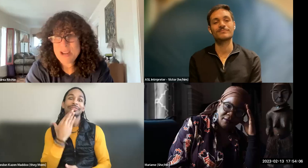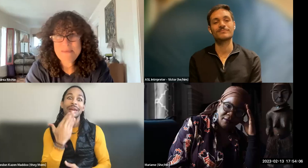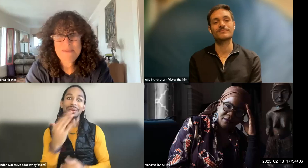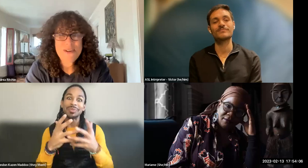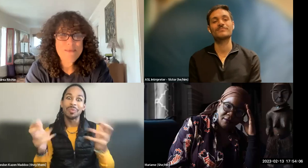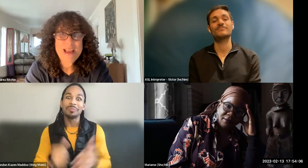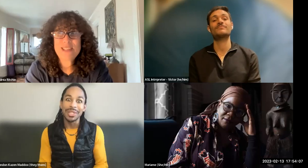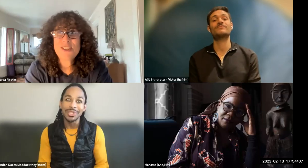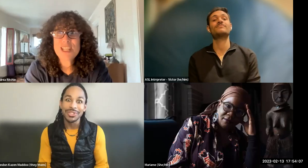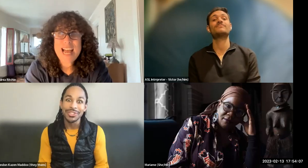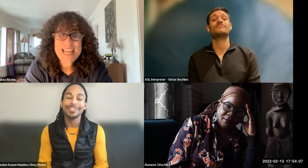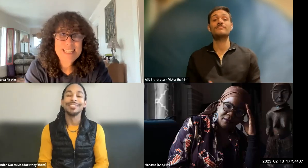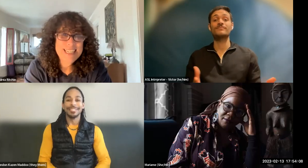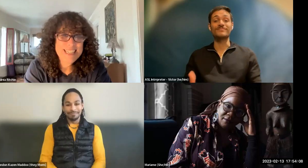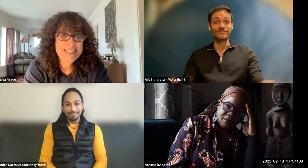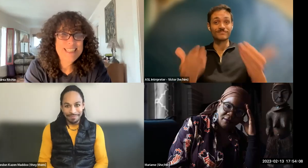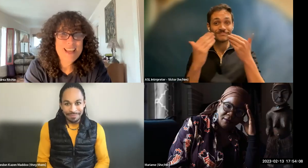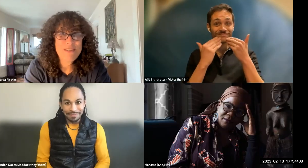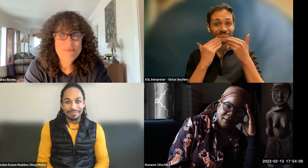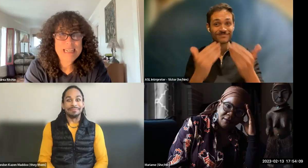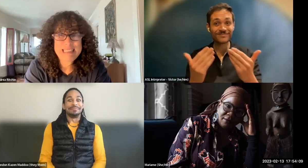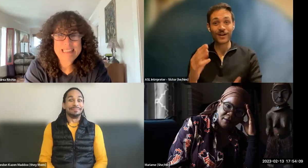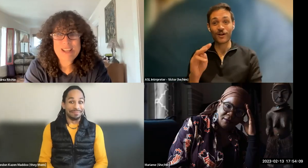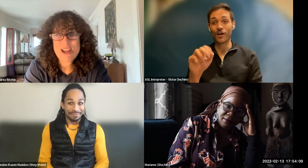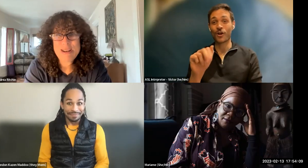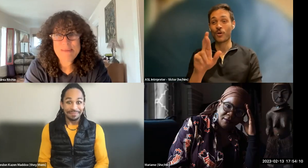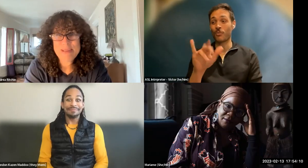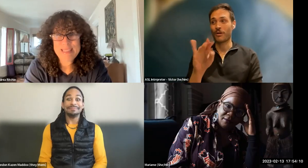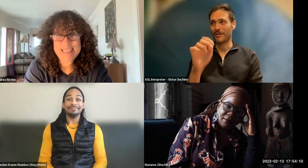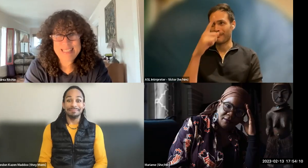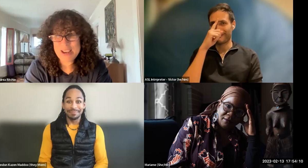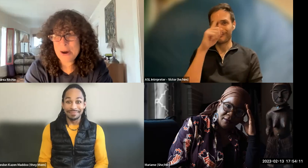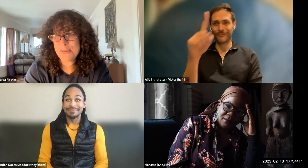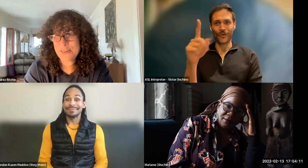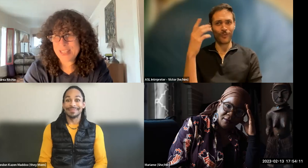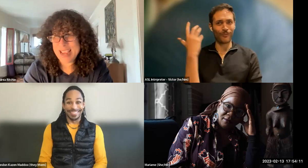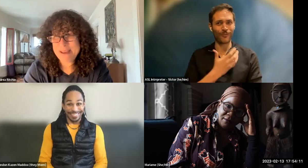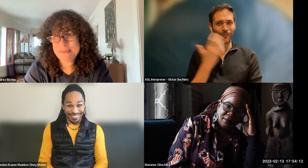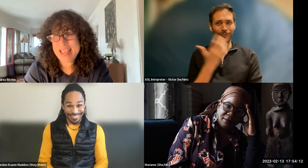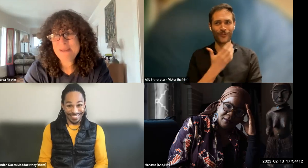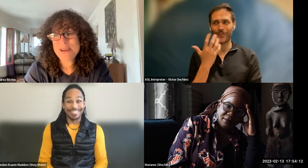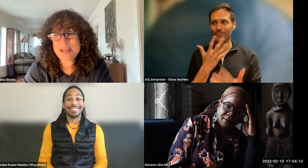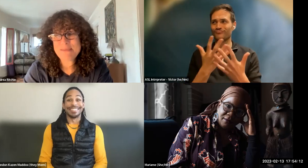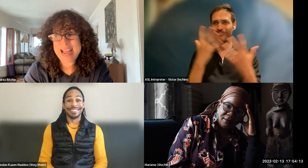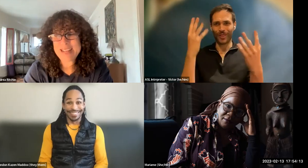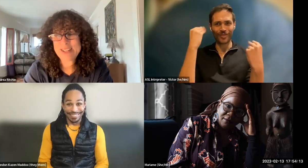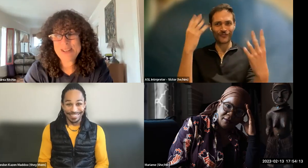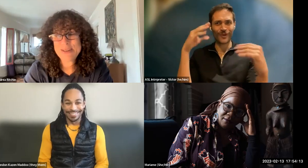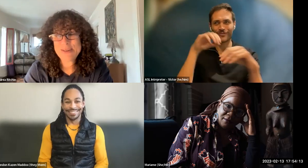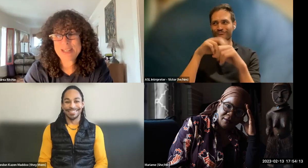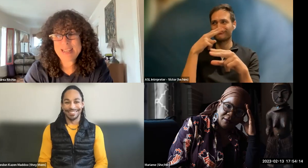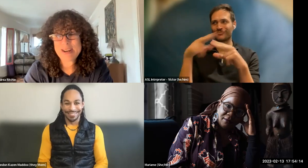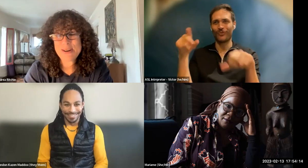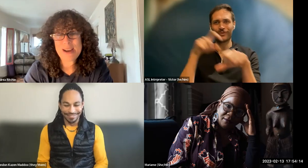you, Mariame, for a master class in 7 minutes on police over time. We'll come back